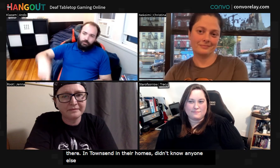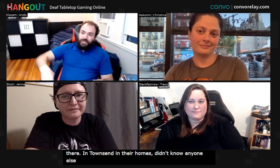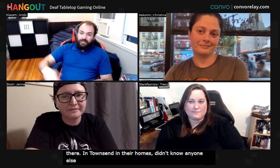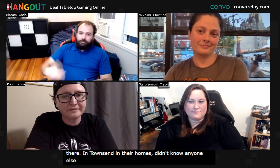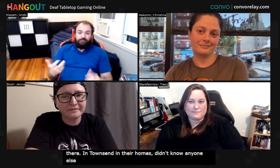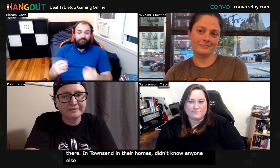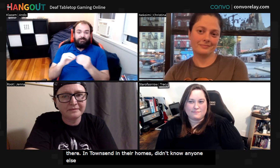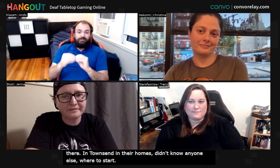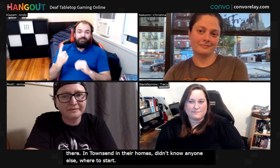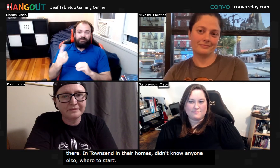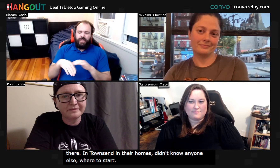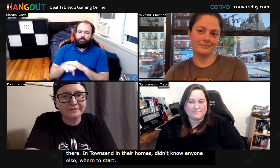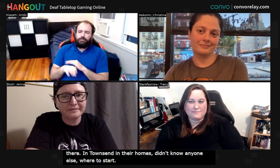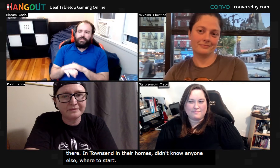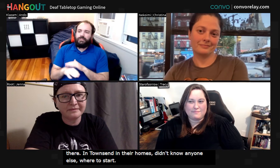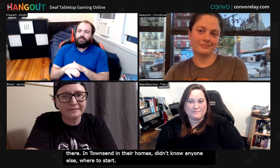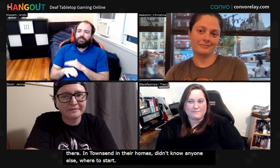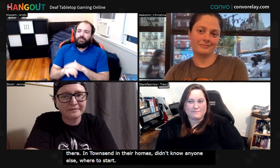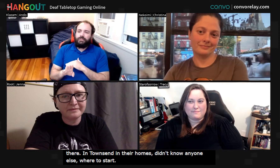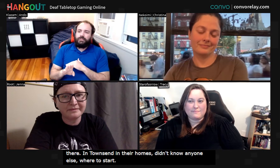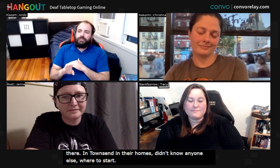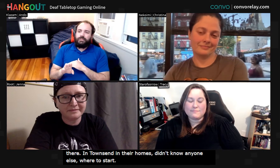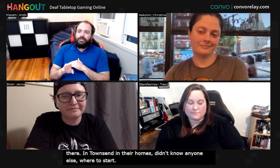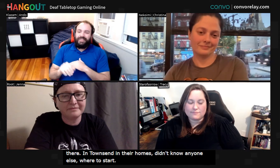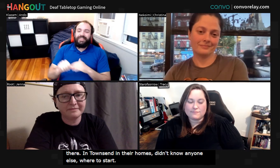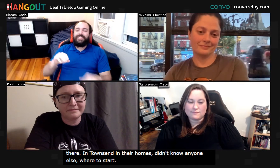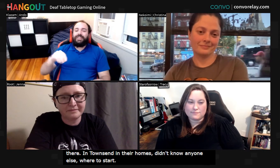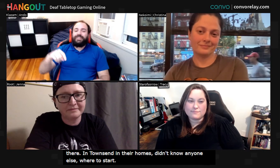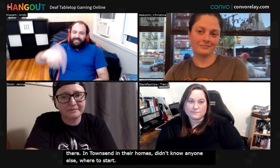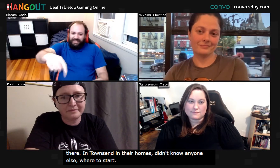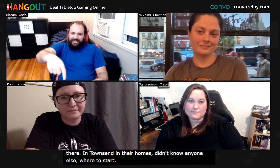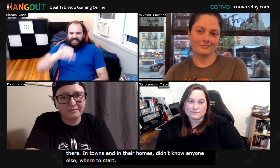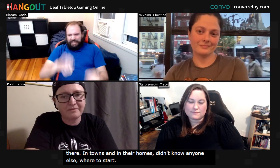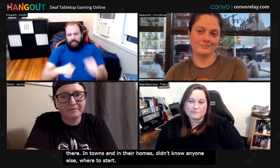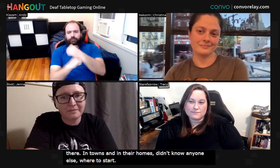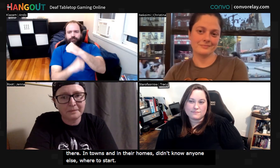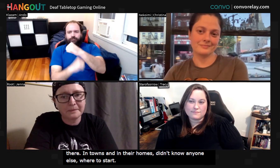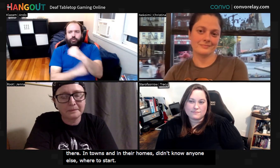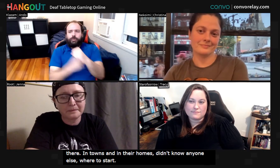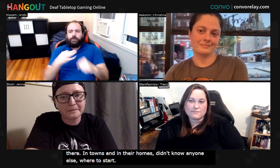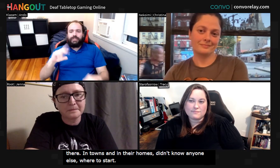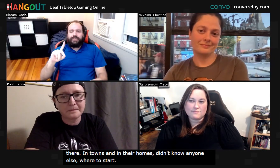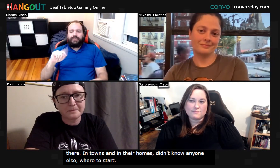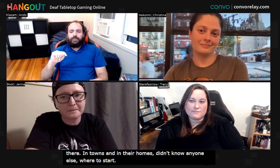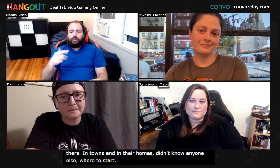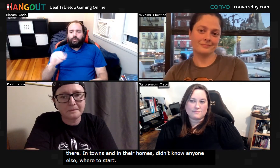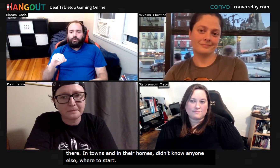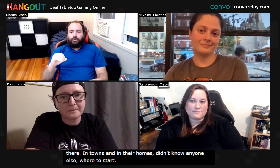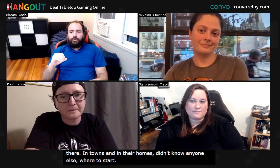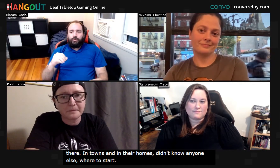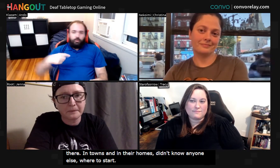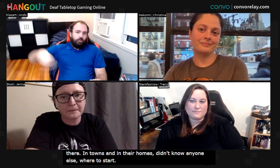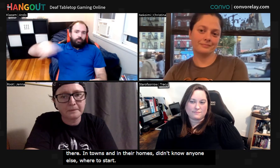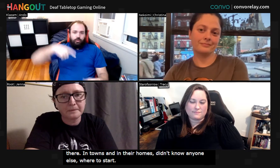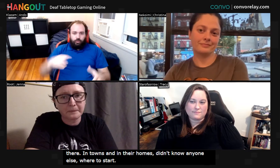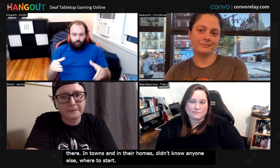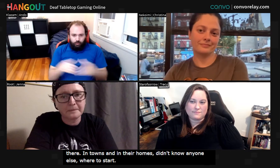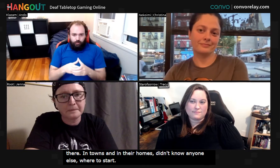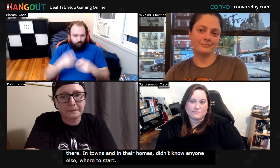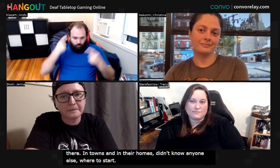And so we had to get this going. So the number one was the accessibility for us. So this was the foundation of DGCO. We